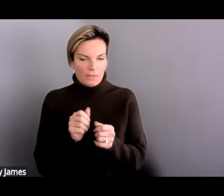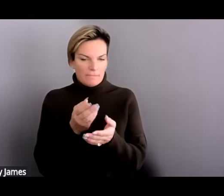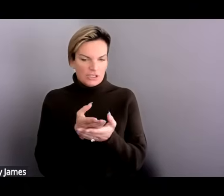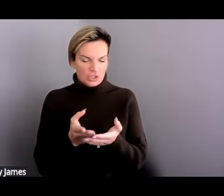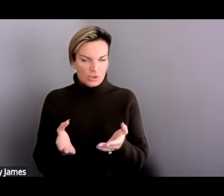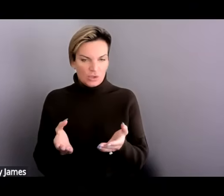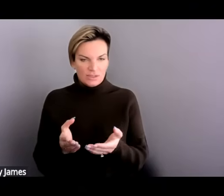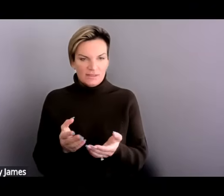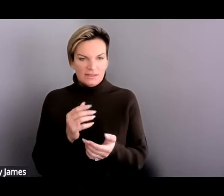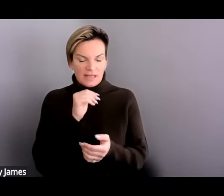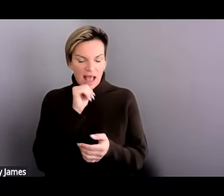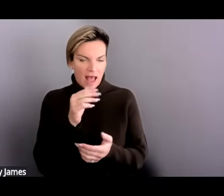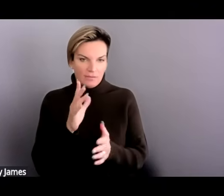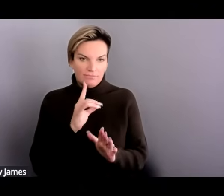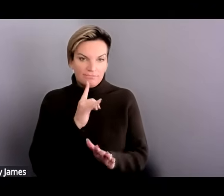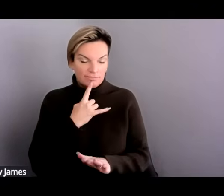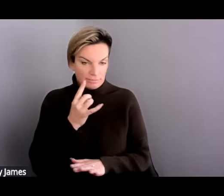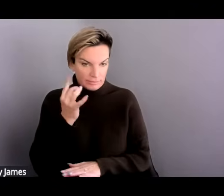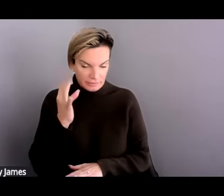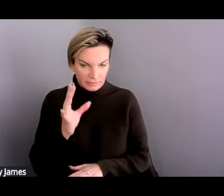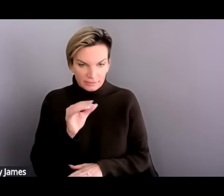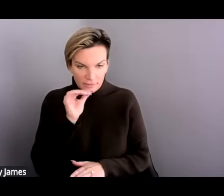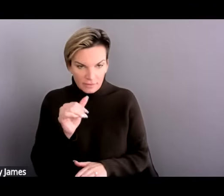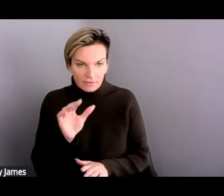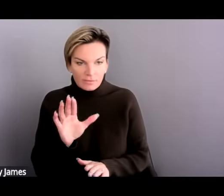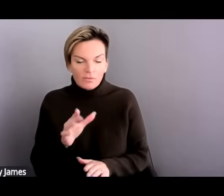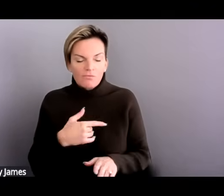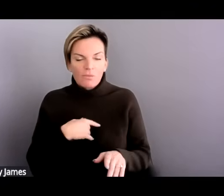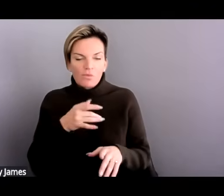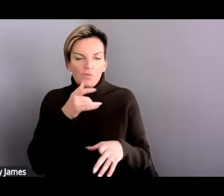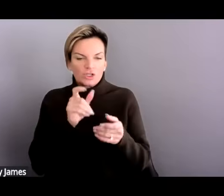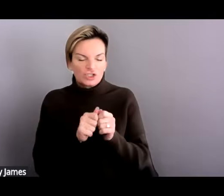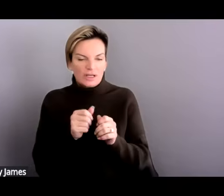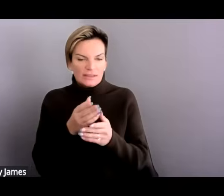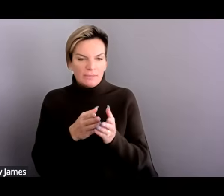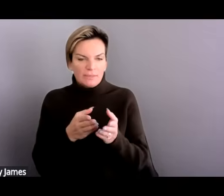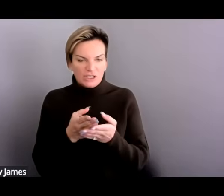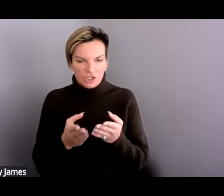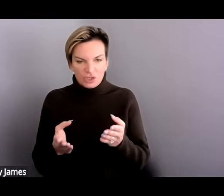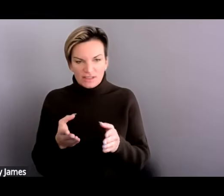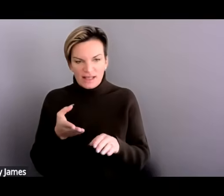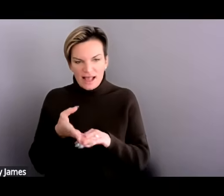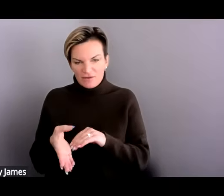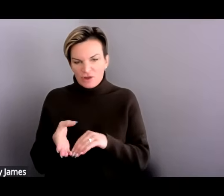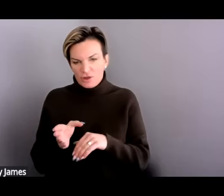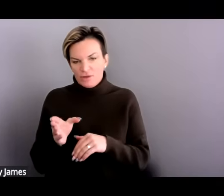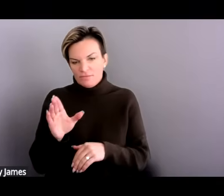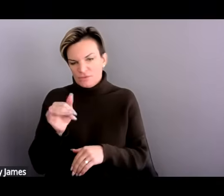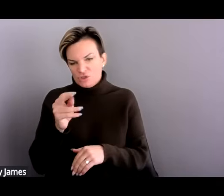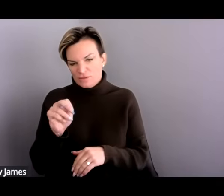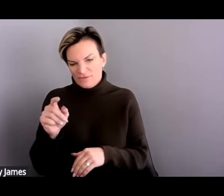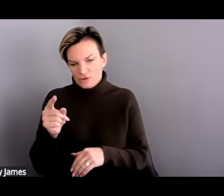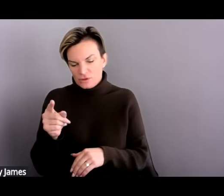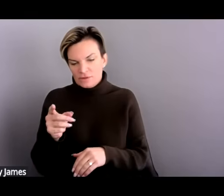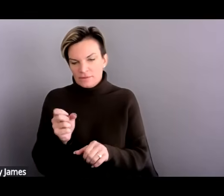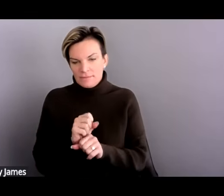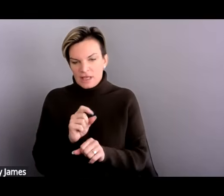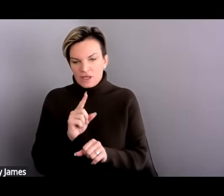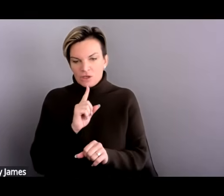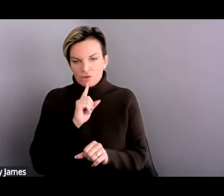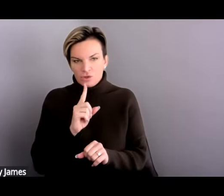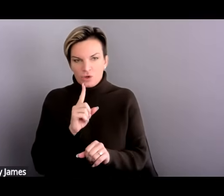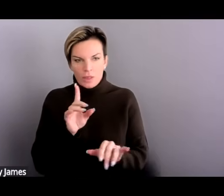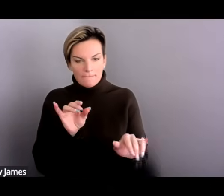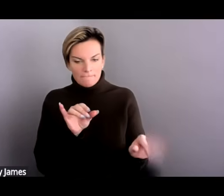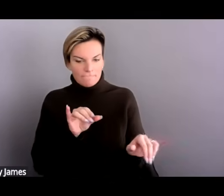not substantively, but we'll change some of the materials after the first of the year, like I said, just to make that brand consistent across the board